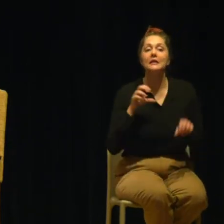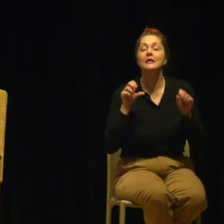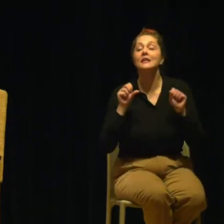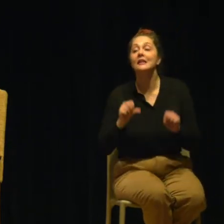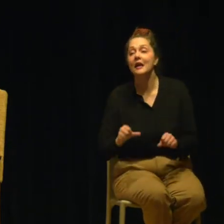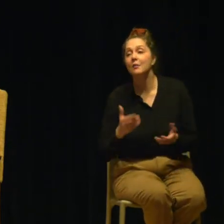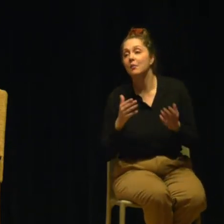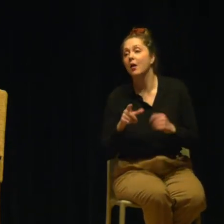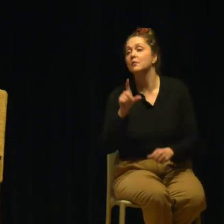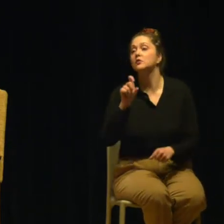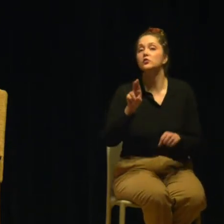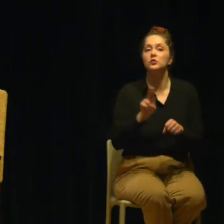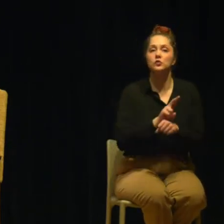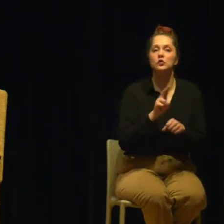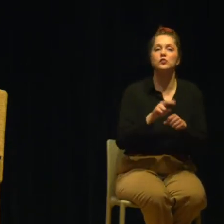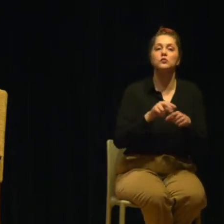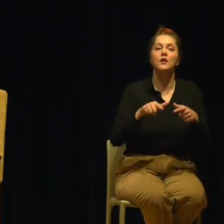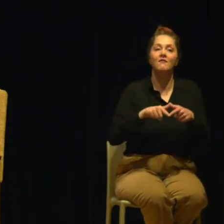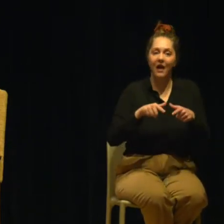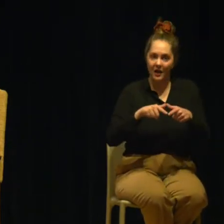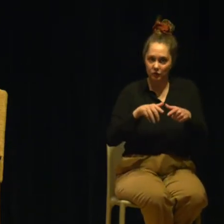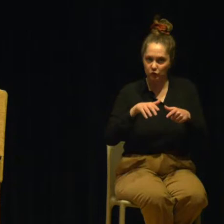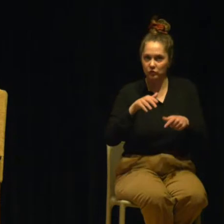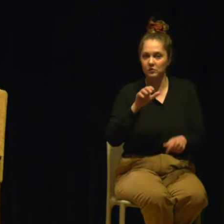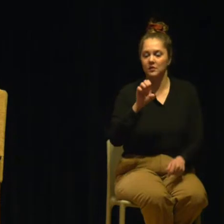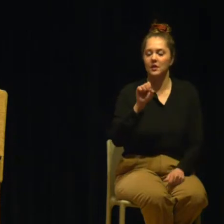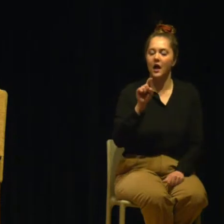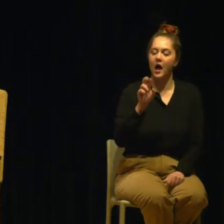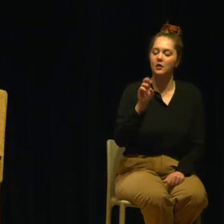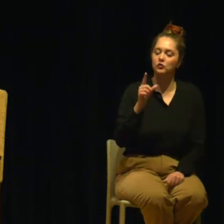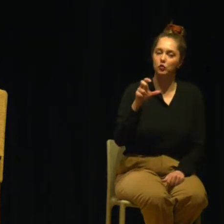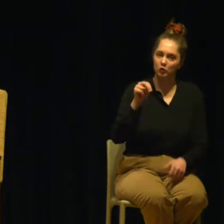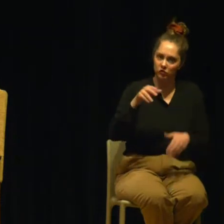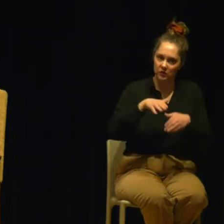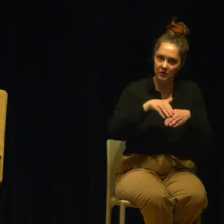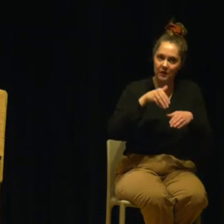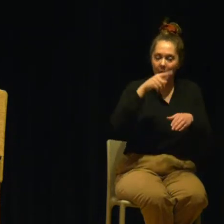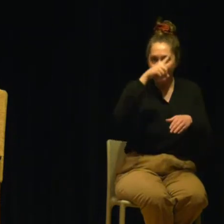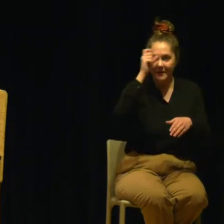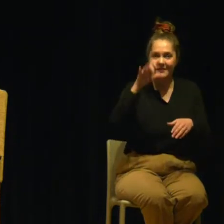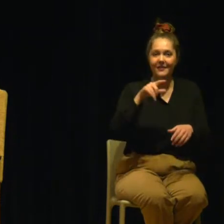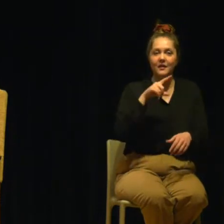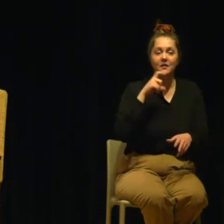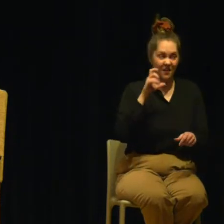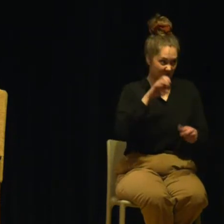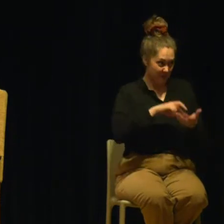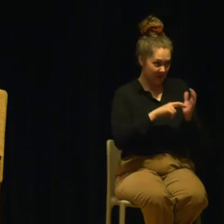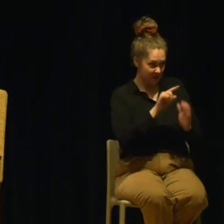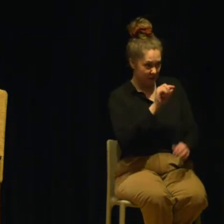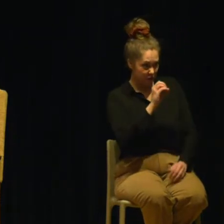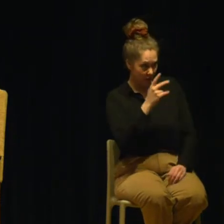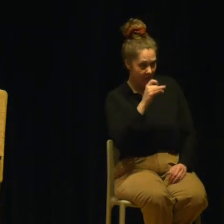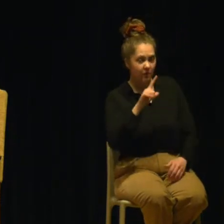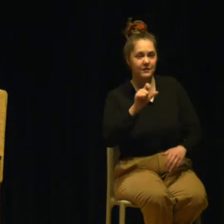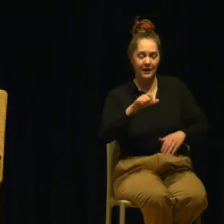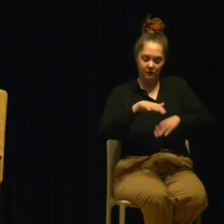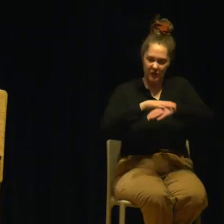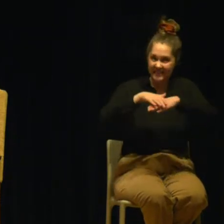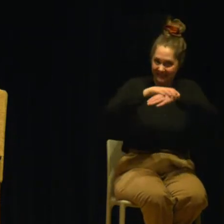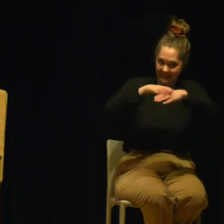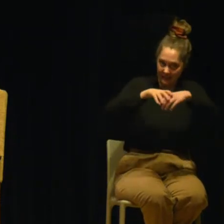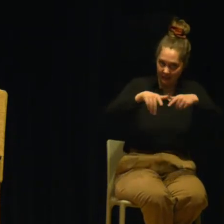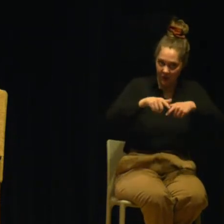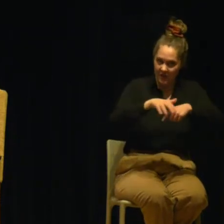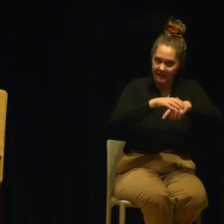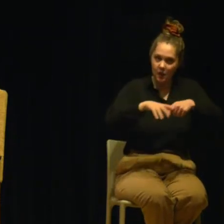probably should use vaginal estrogen because that dryness and discomfort is topical. This is topical vaginal estrogen. It's